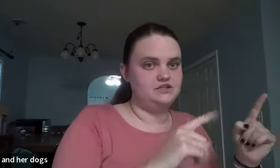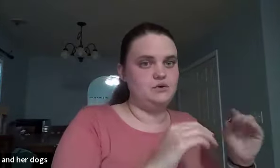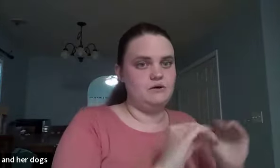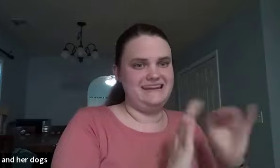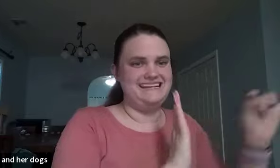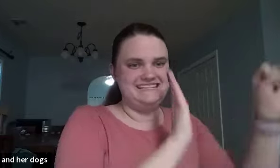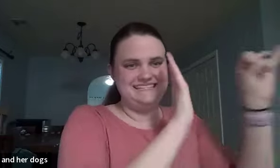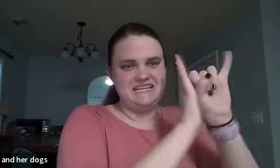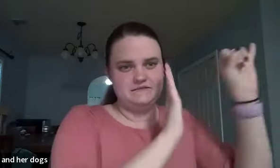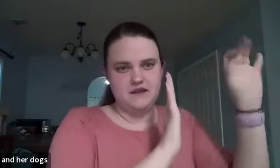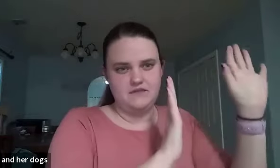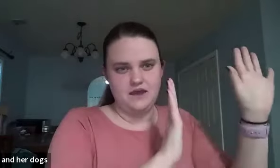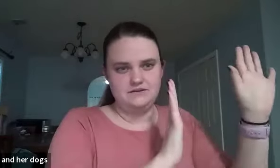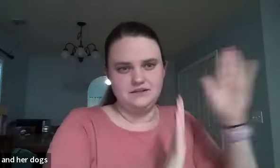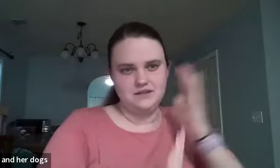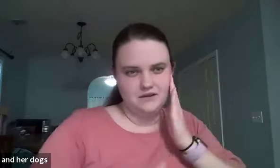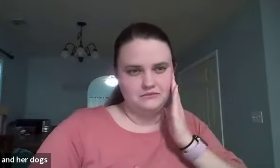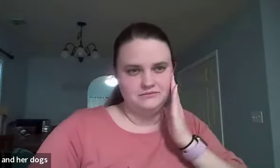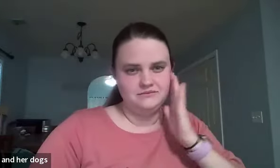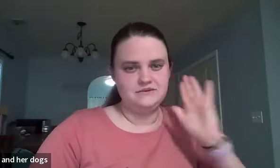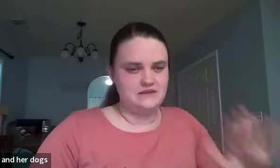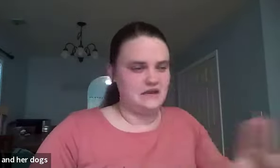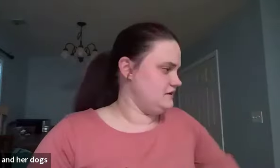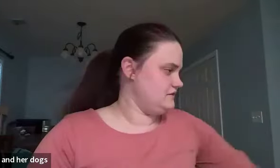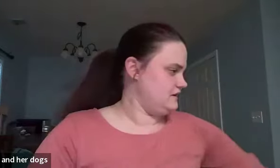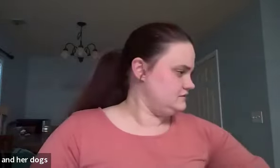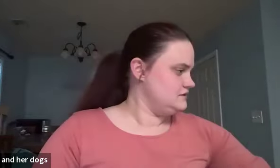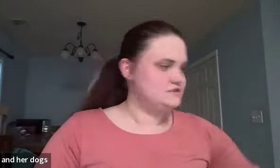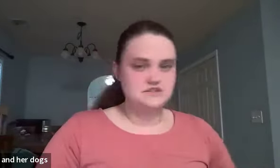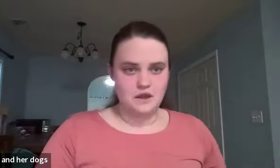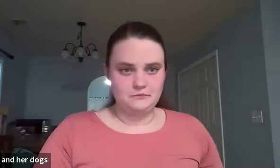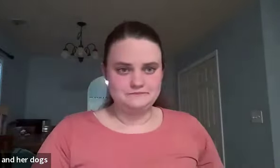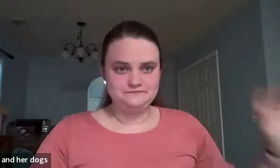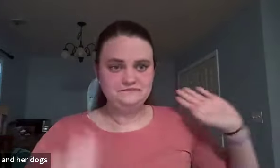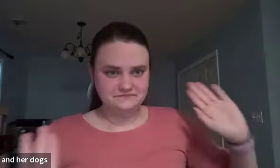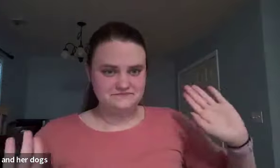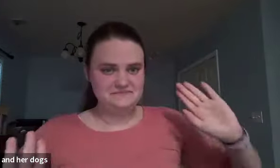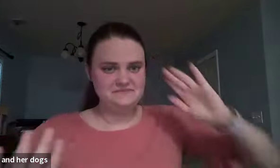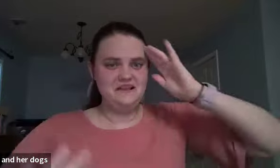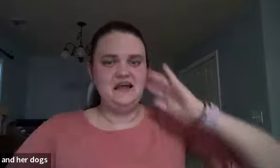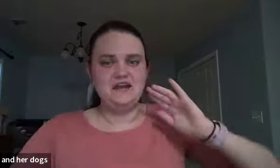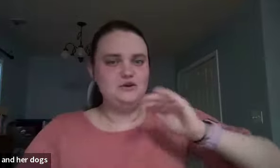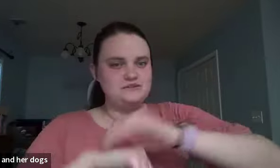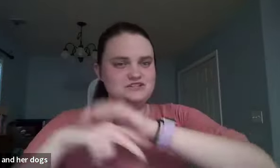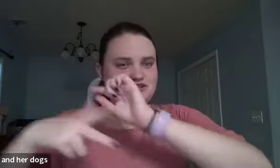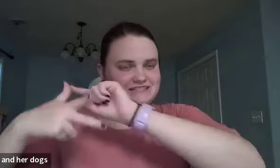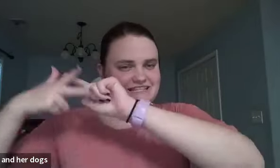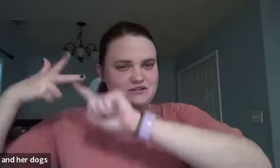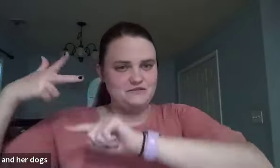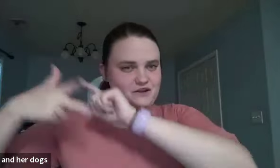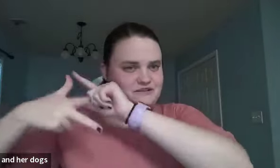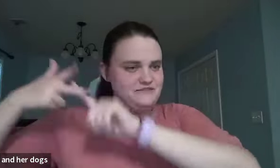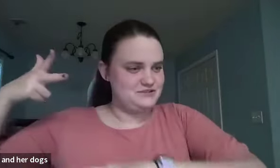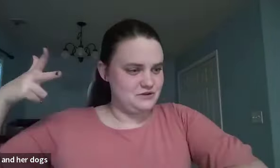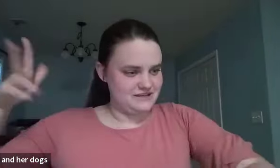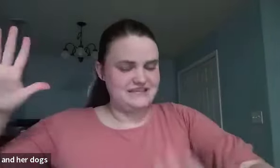to already identify that, that kind of thing. So I knew I was going to start to teeter if I go down these three because